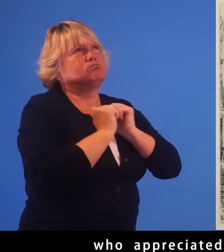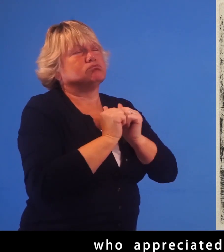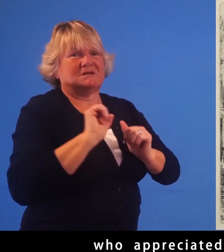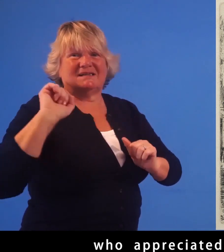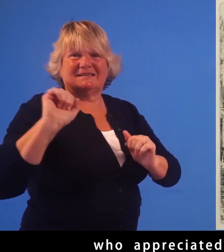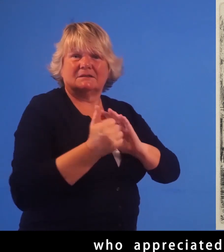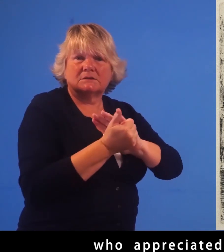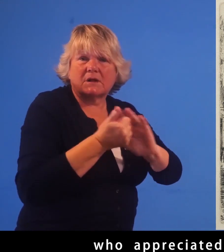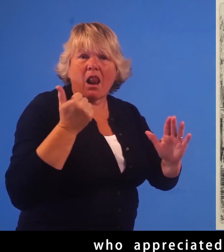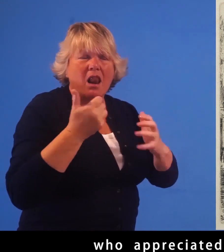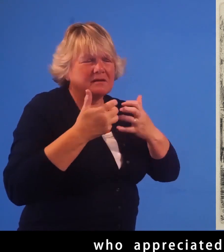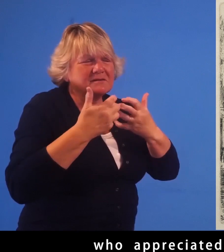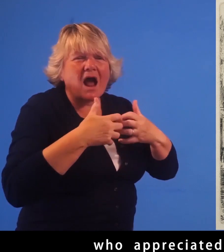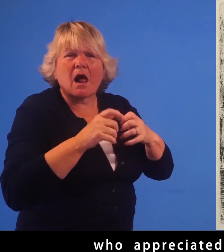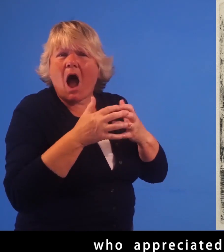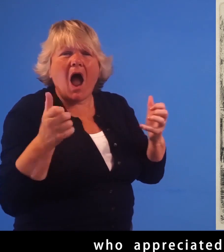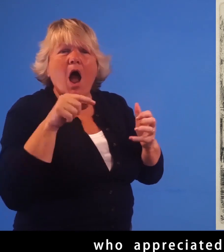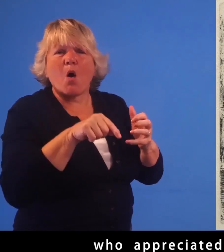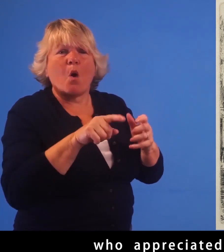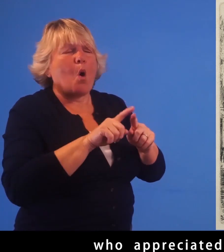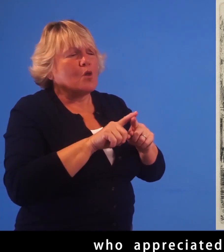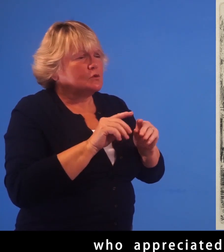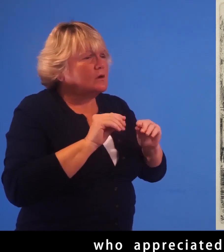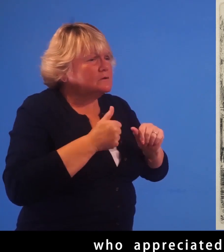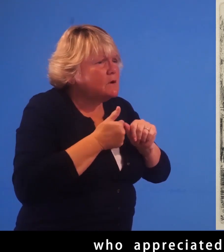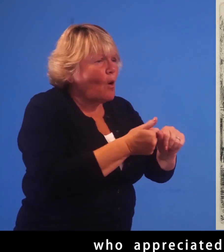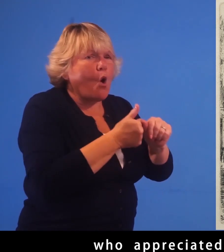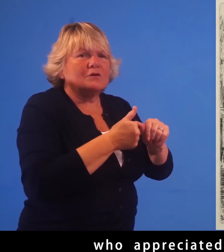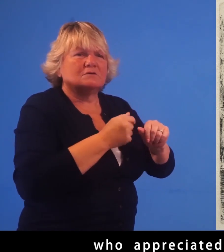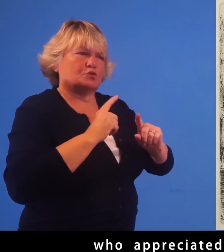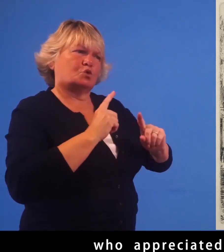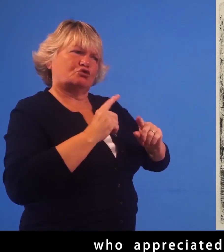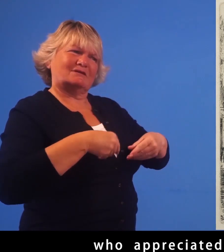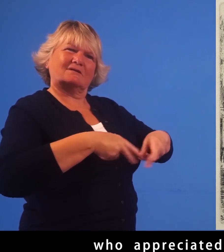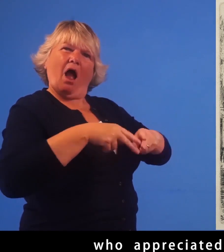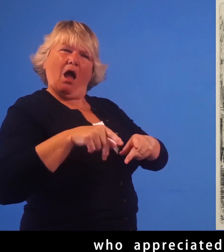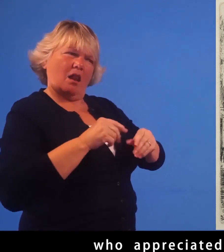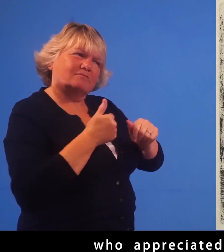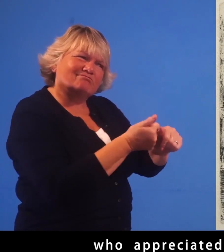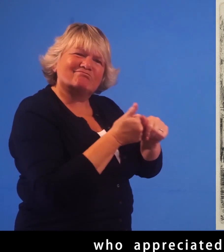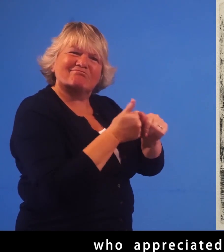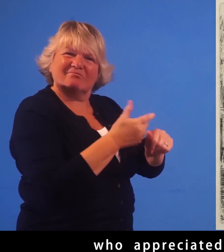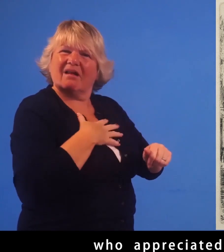who appreciated his technical skill and supportive tutoring style.